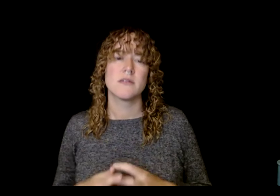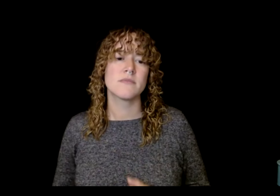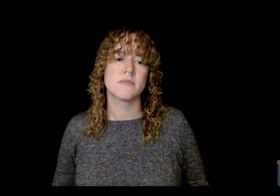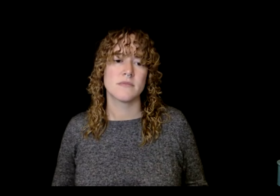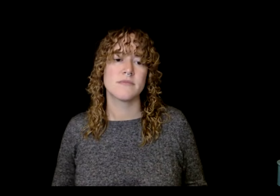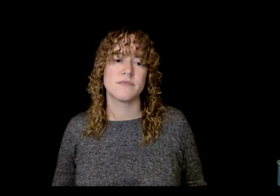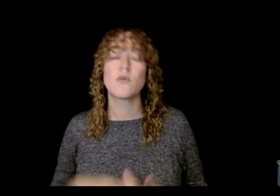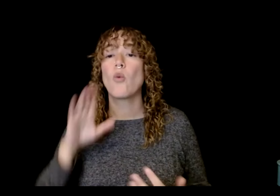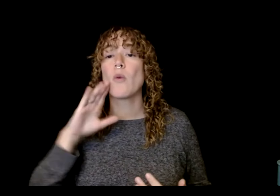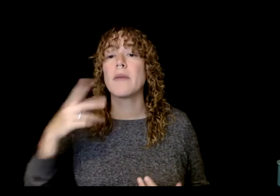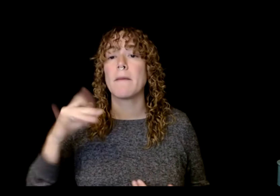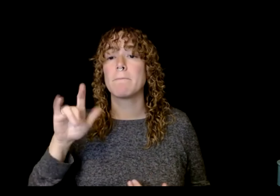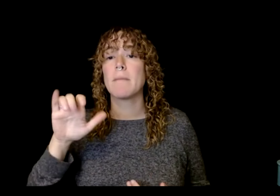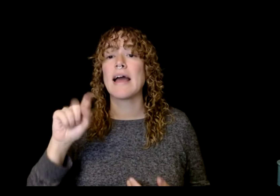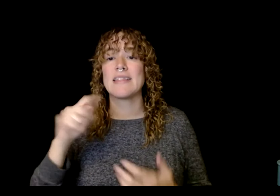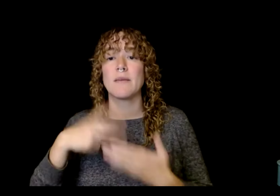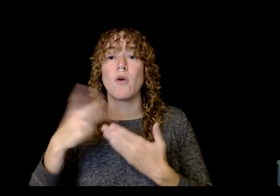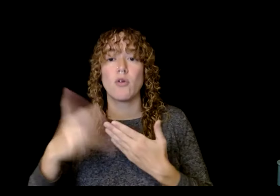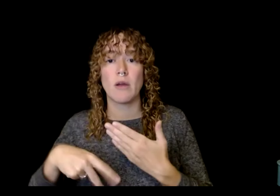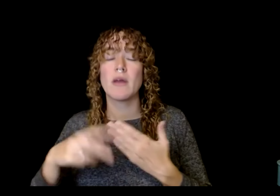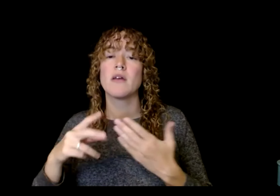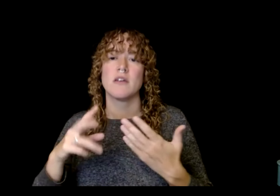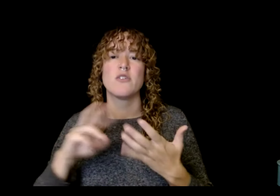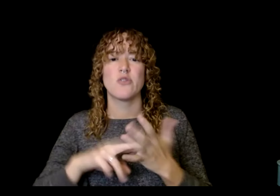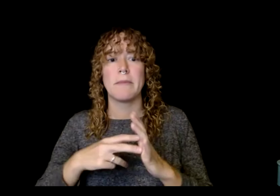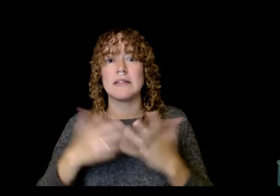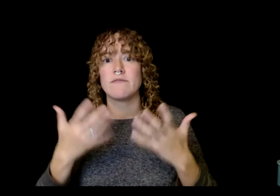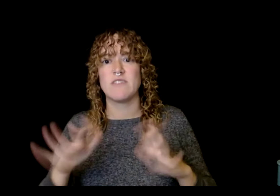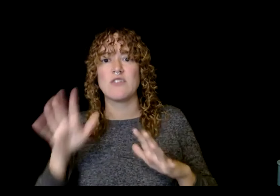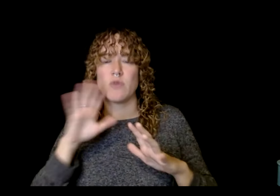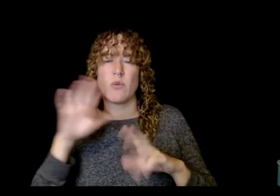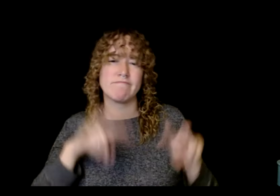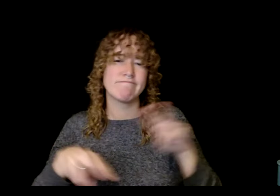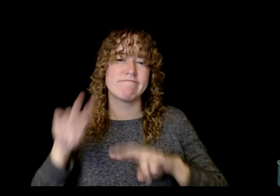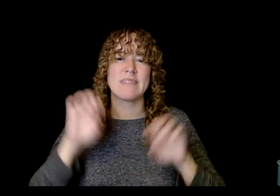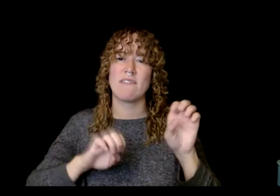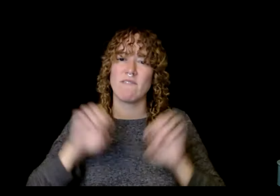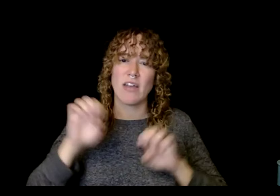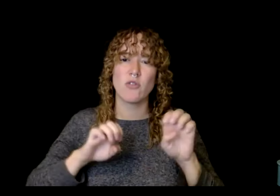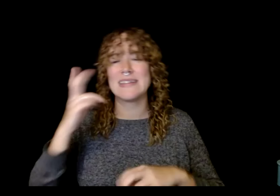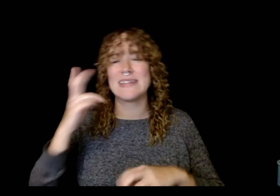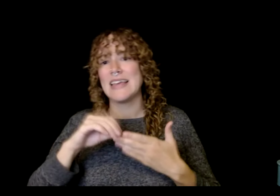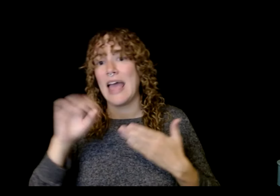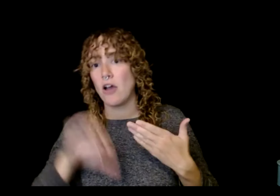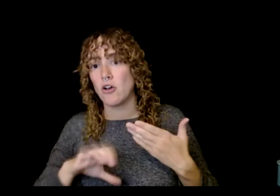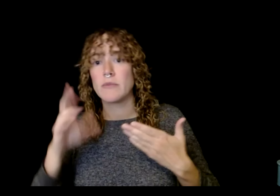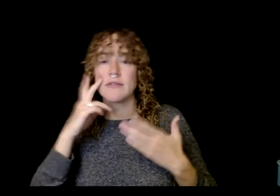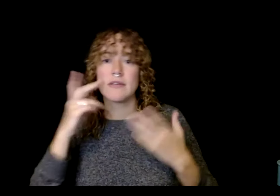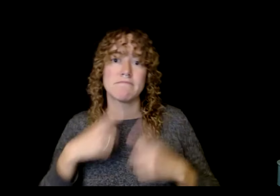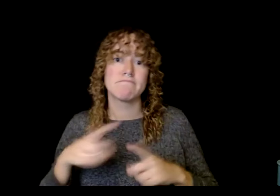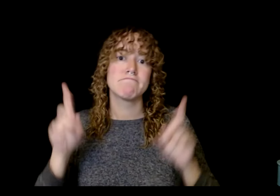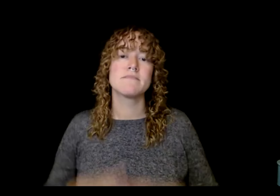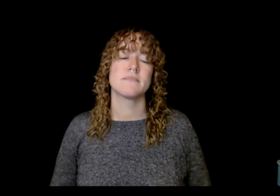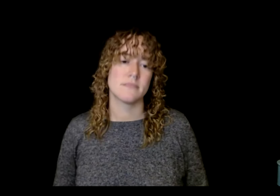pilot program and there's an evaluation component to really look at outcomes and to see if this will be